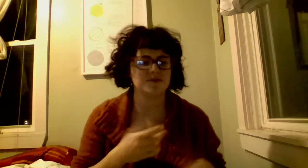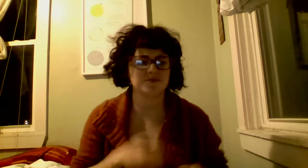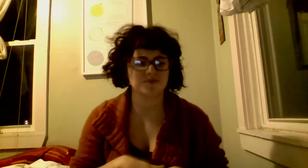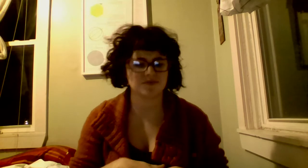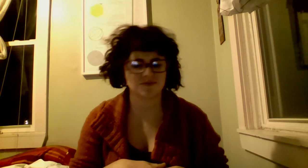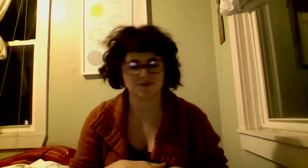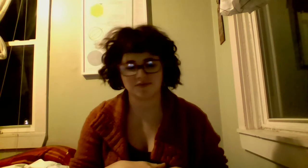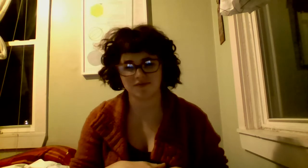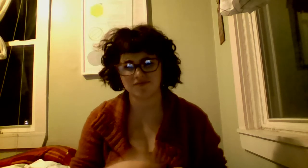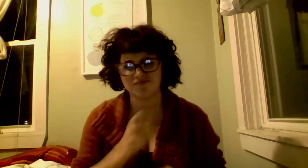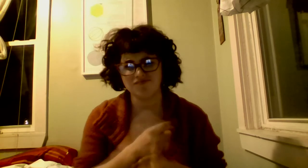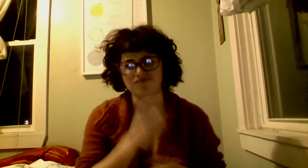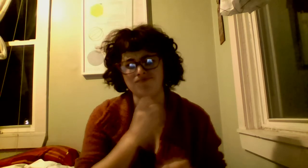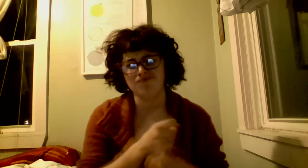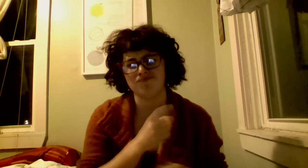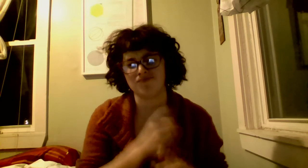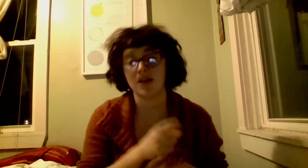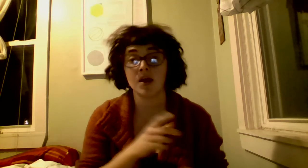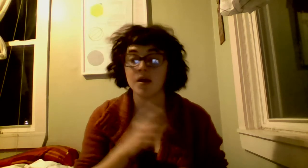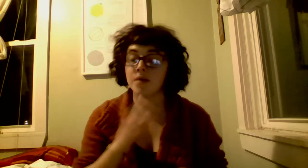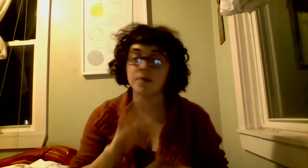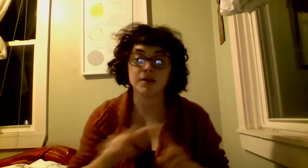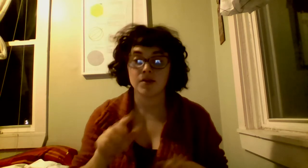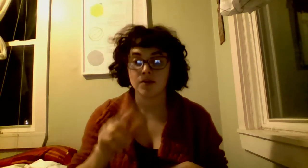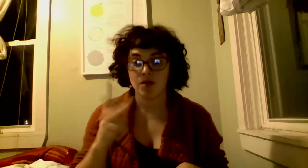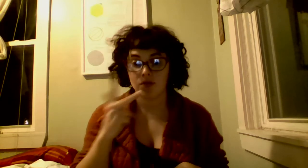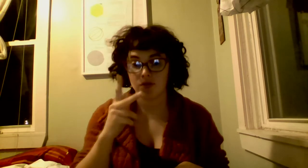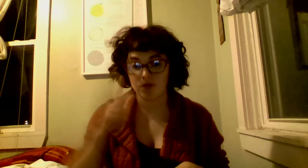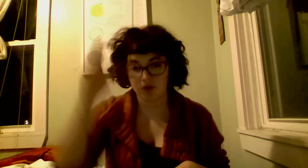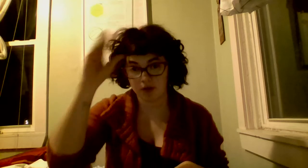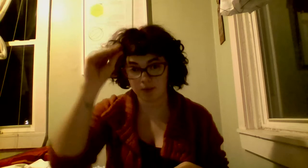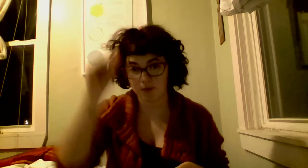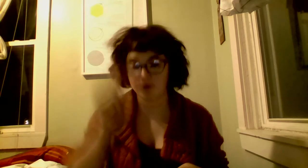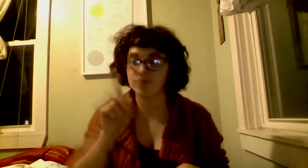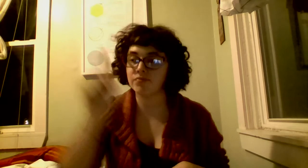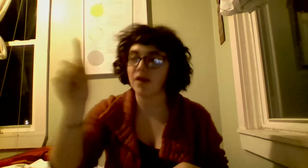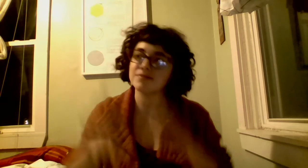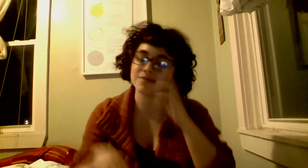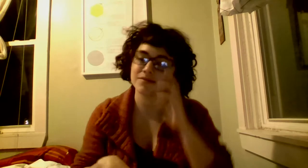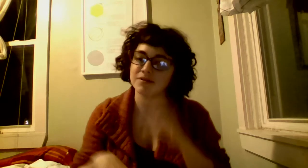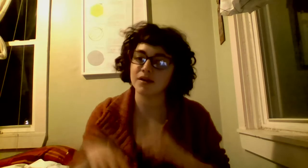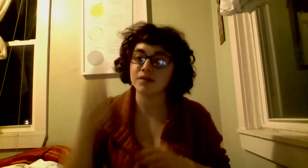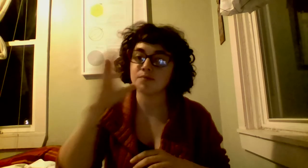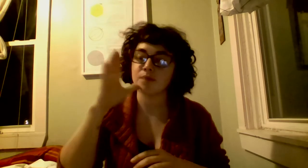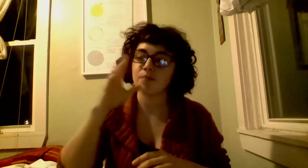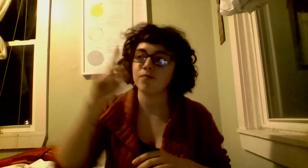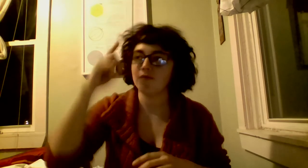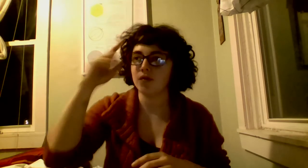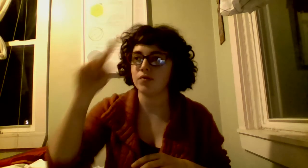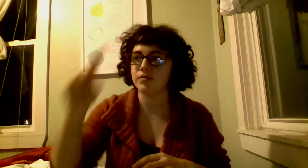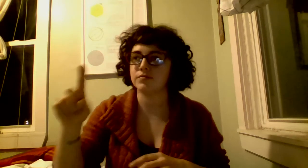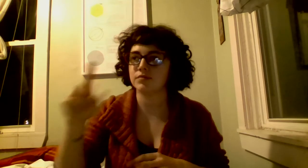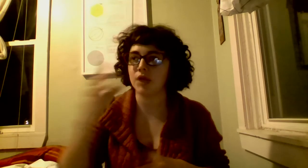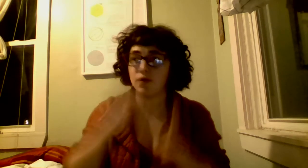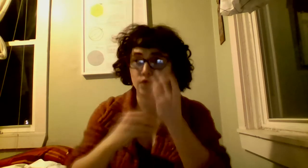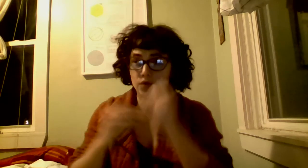for some food, some provisions. Well, she had not much, but she had some big, juicy white cheese curds that she gave him, and these he put in his